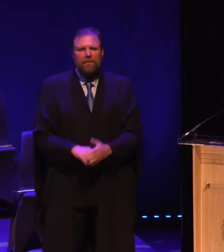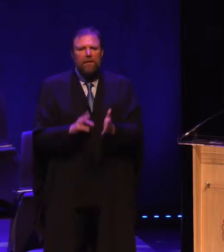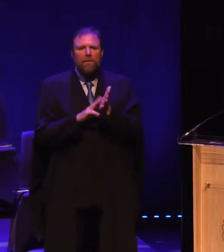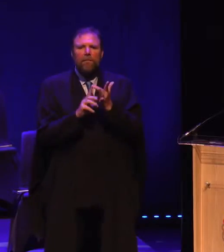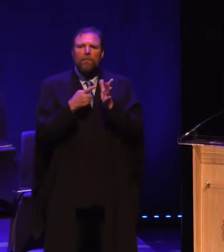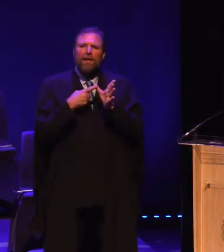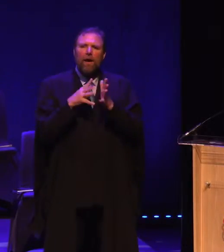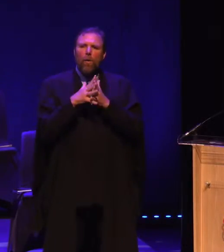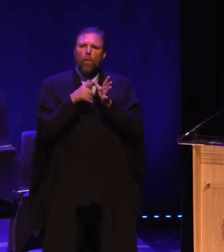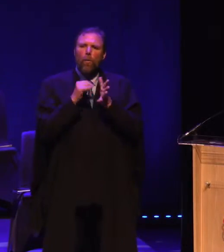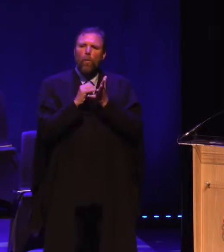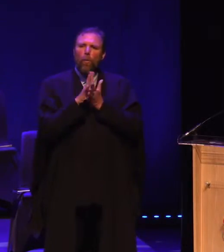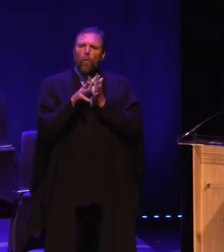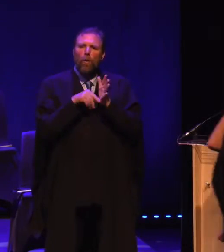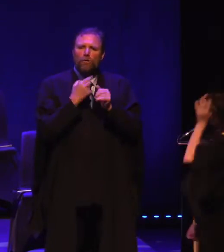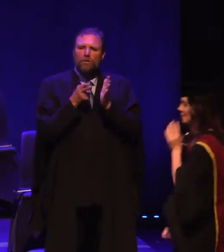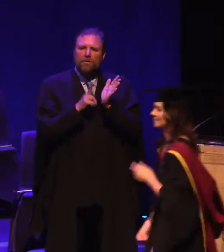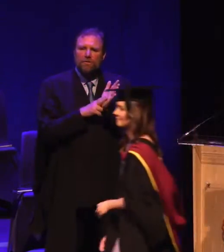Mia Washington.